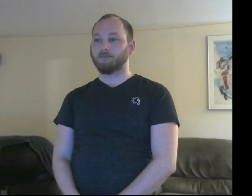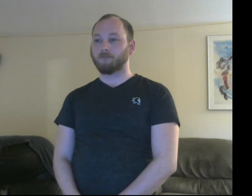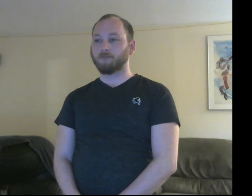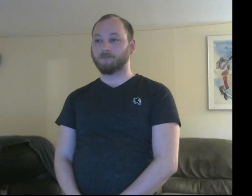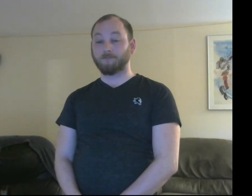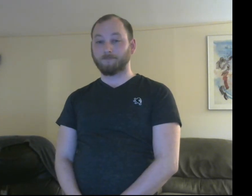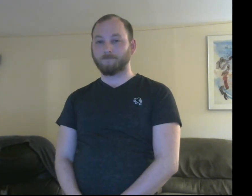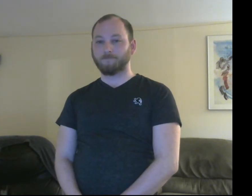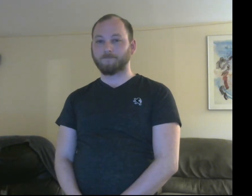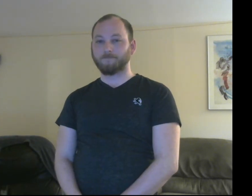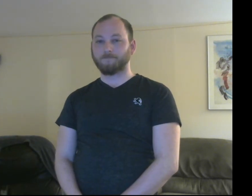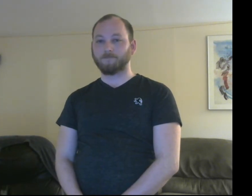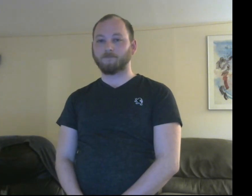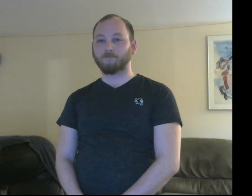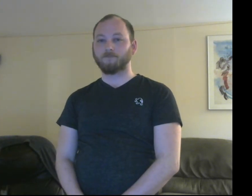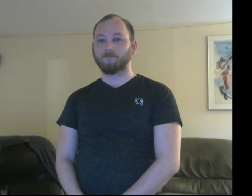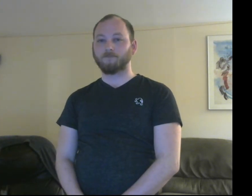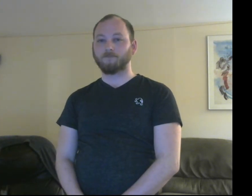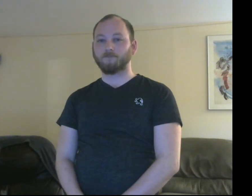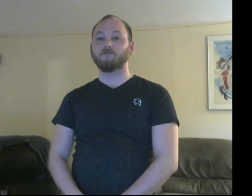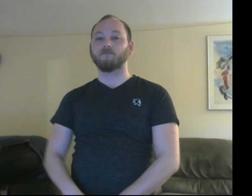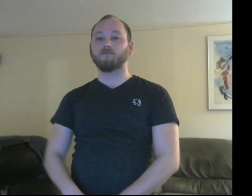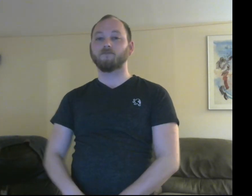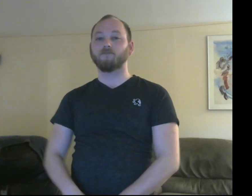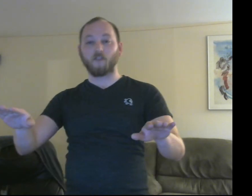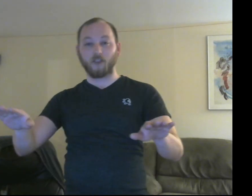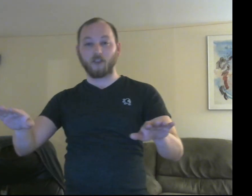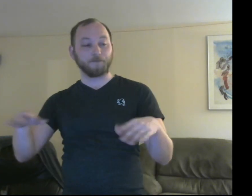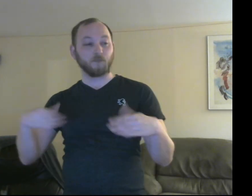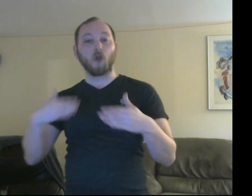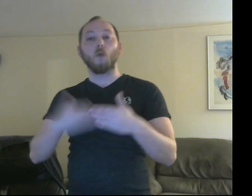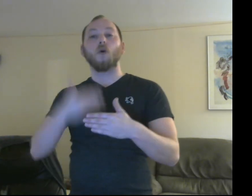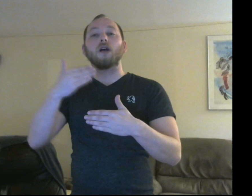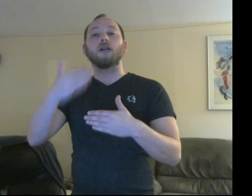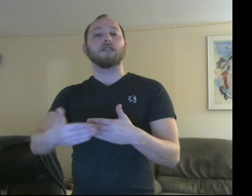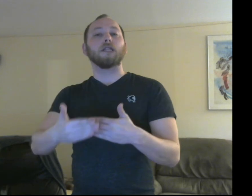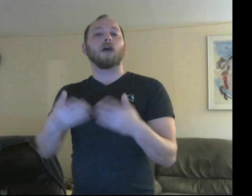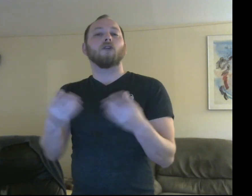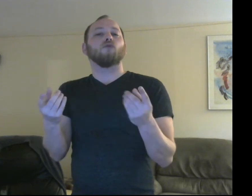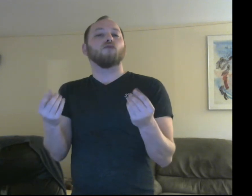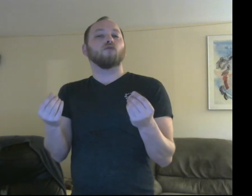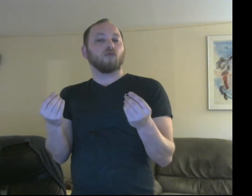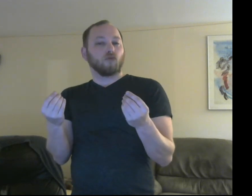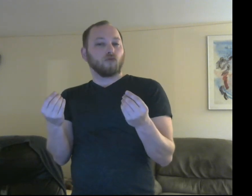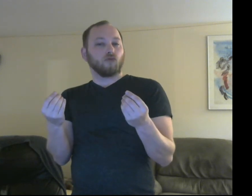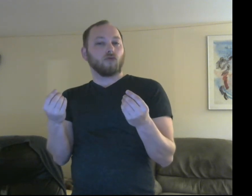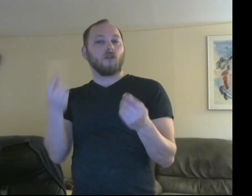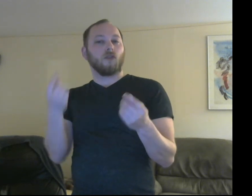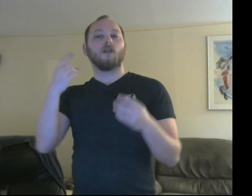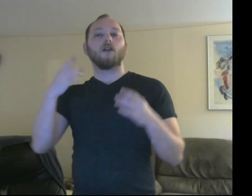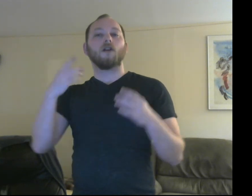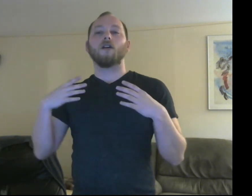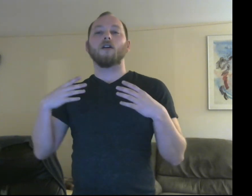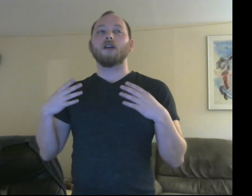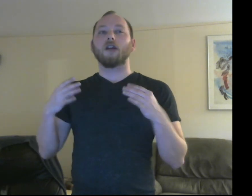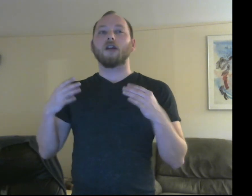Alright, so the next step in our interview attire, getting ready for the aviation workplace, we're going to talk about the